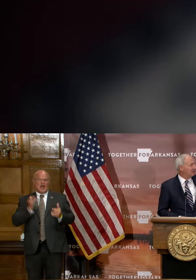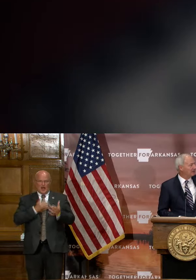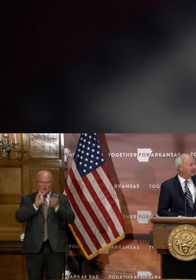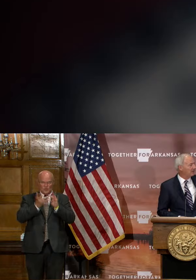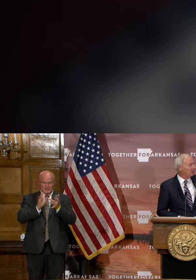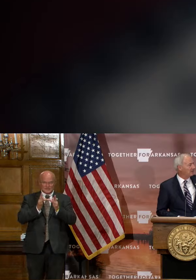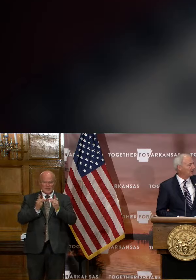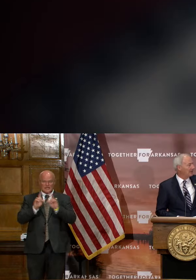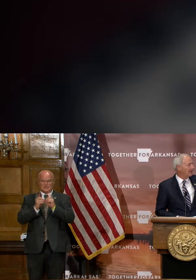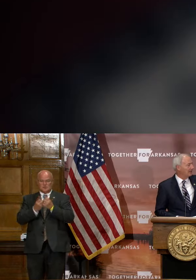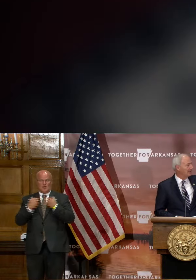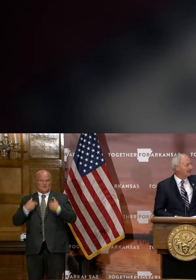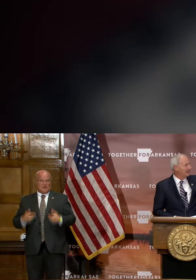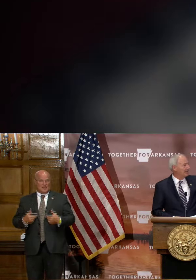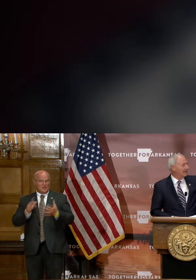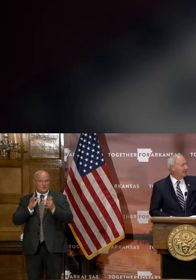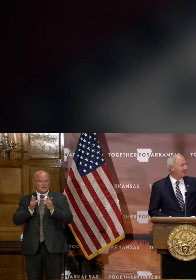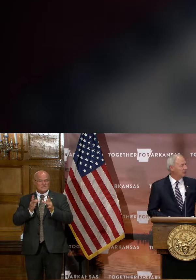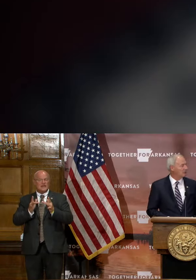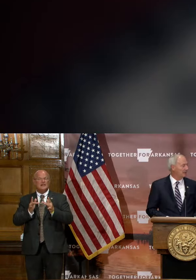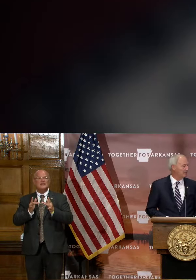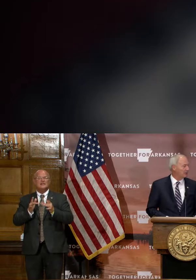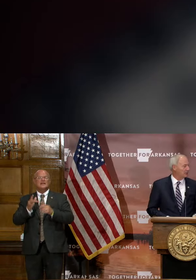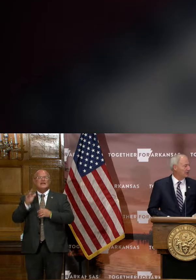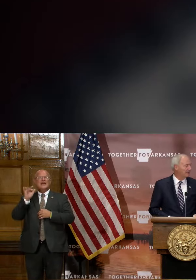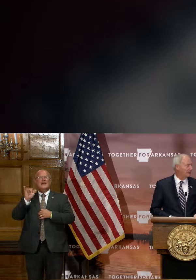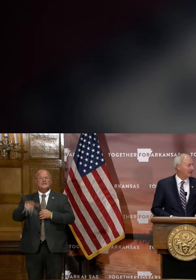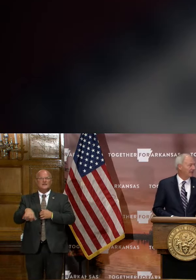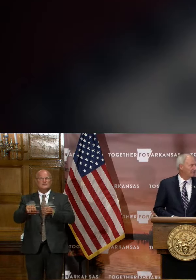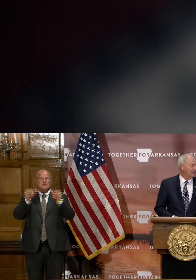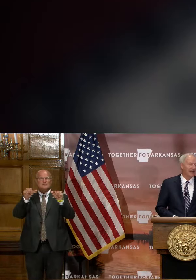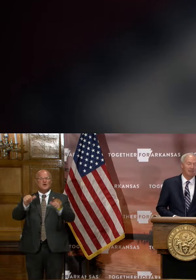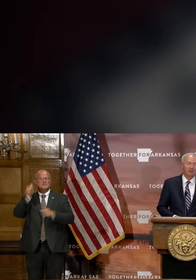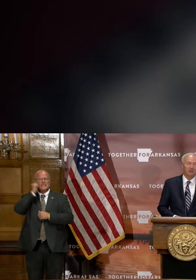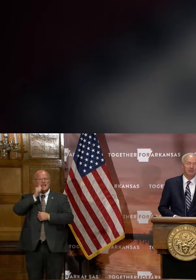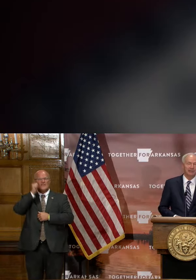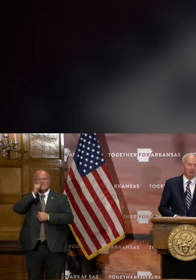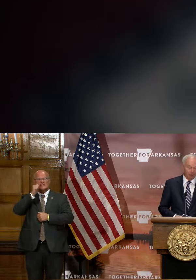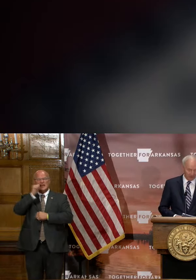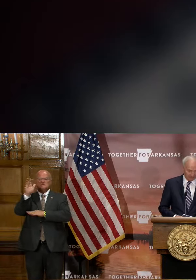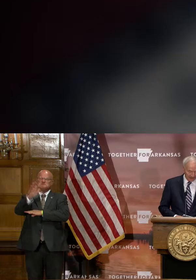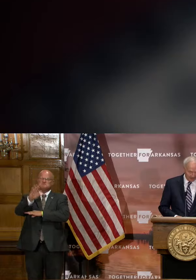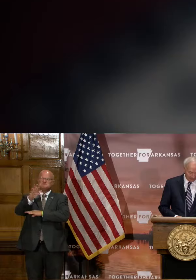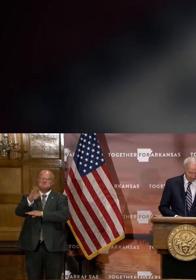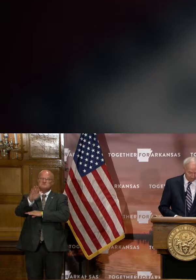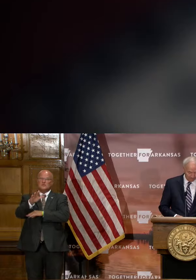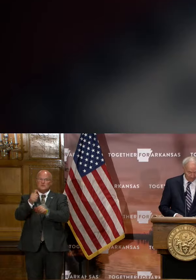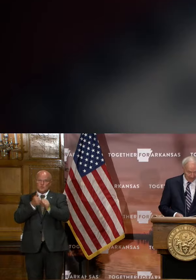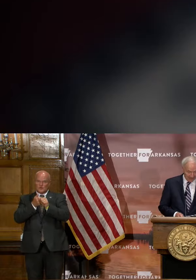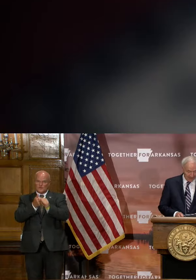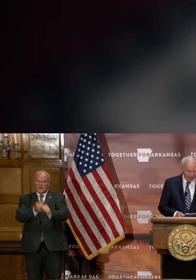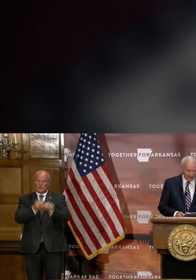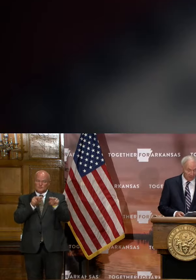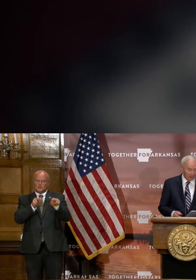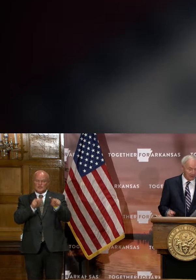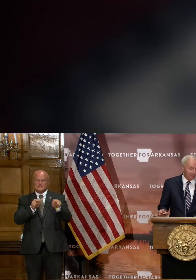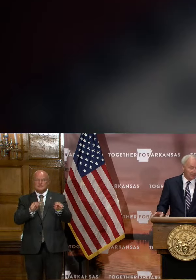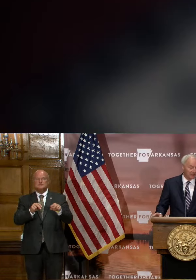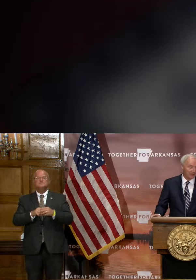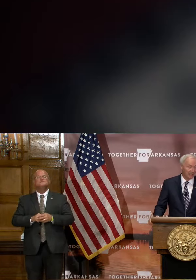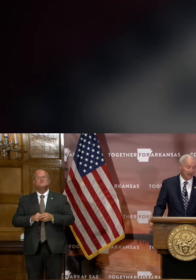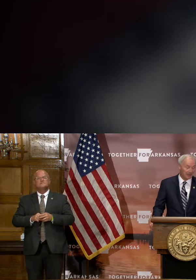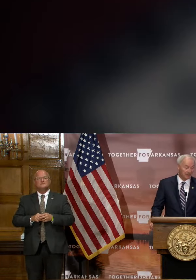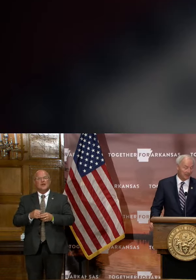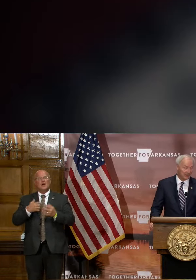the Department of Health website, and those will be posted every day mid-afternoon if you want to follow it. I did want